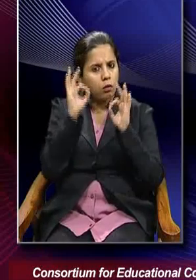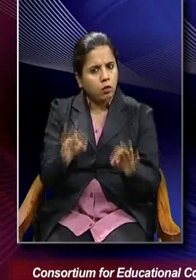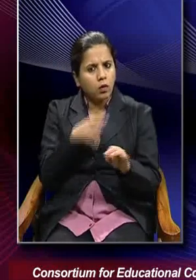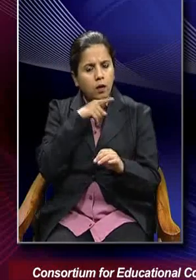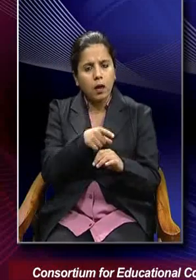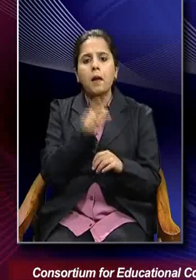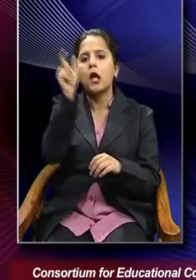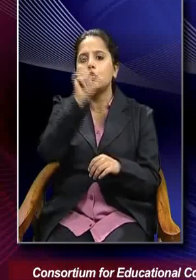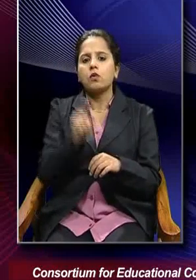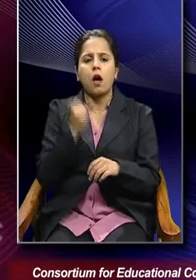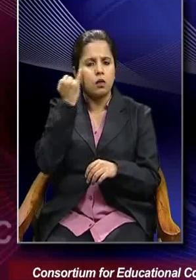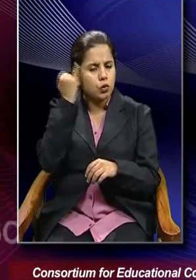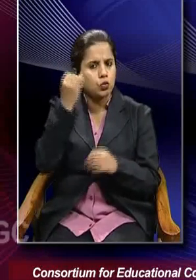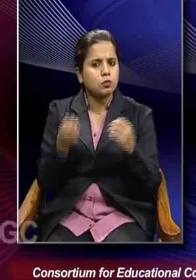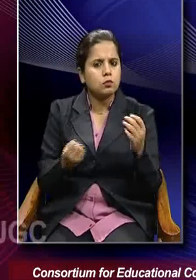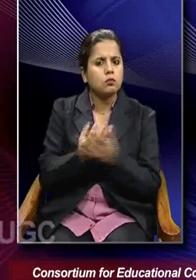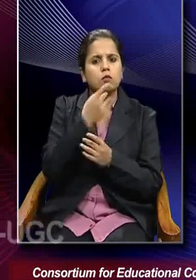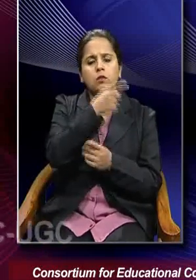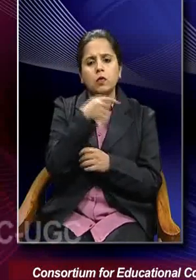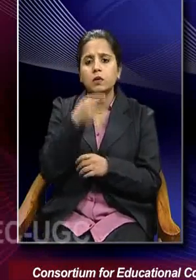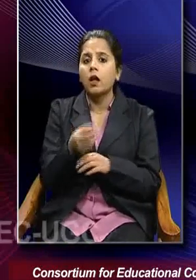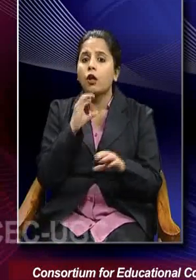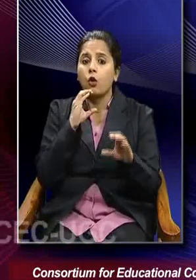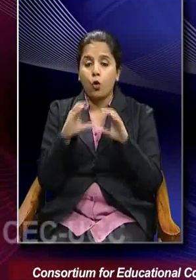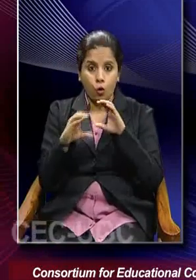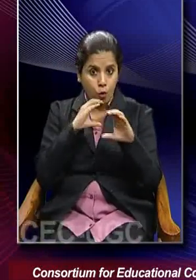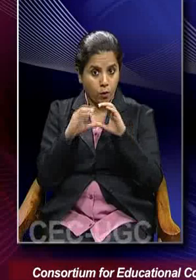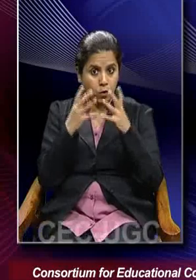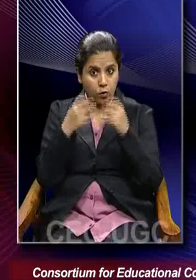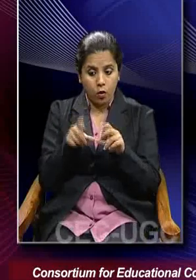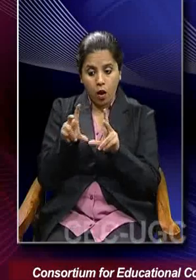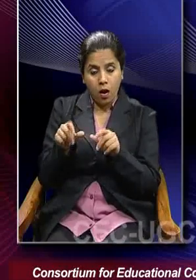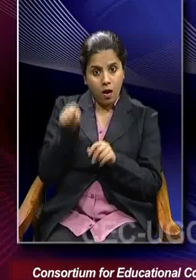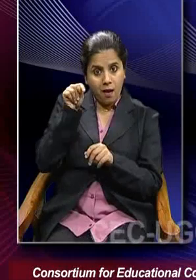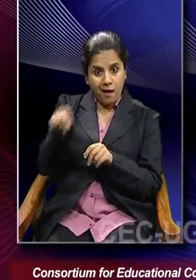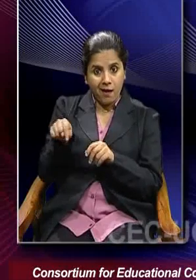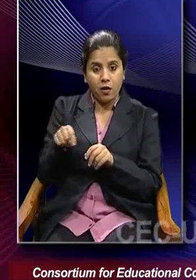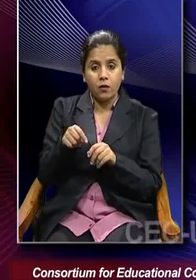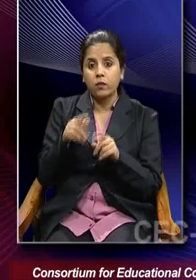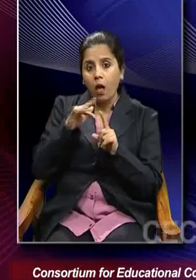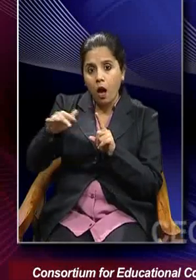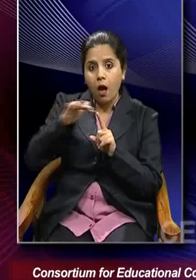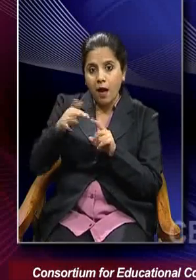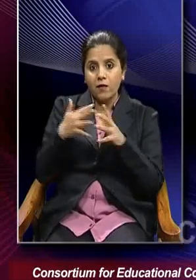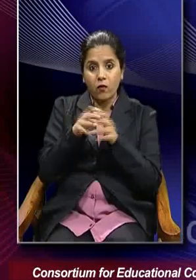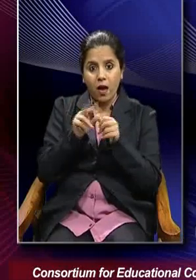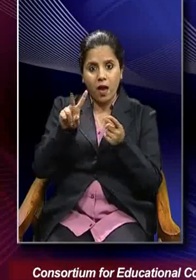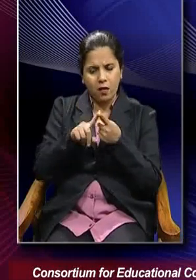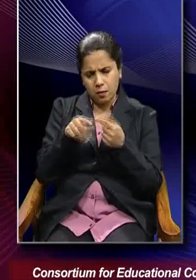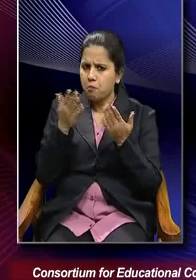Italian inventor that proved that communicating through radio wave was possible.